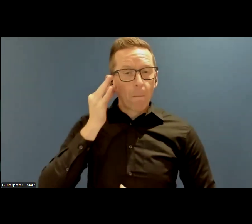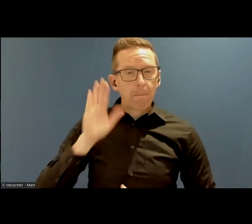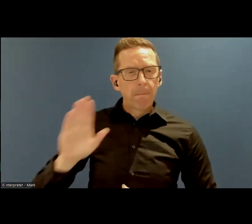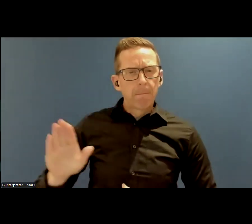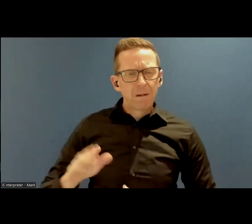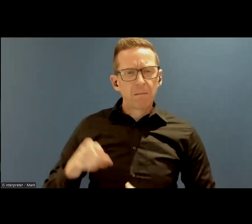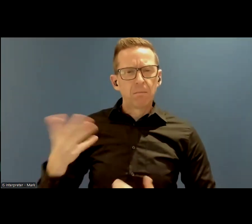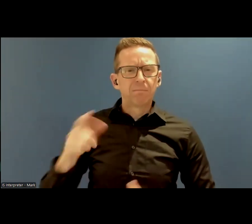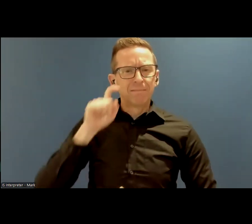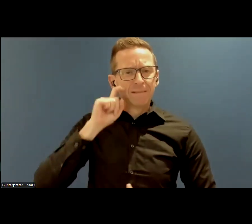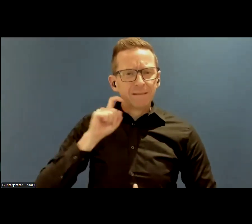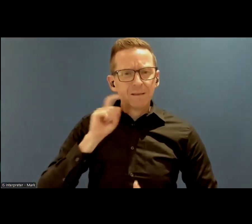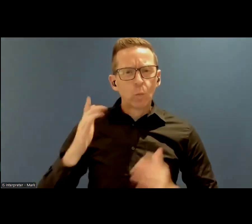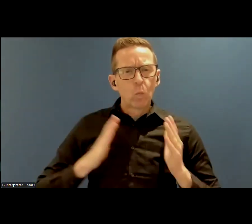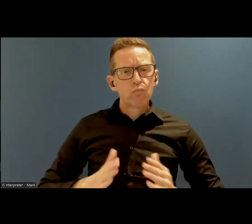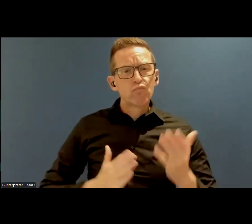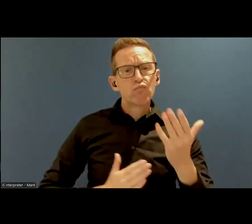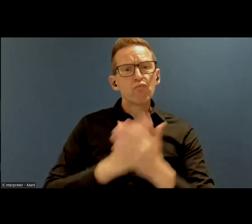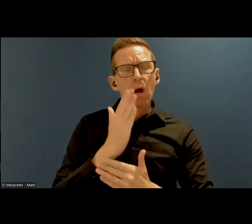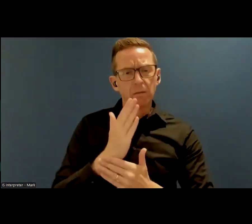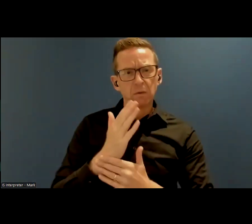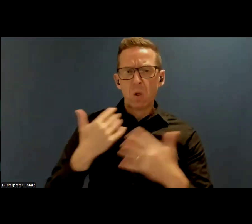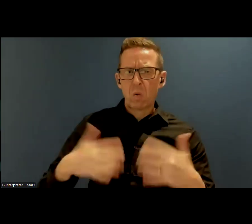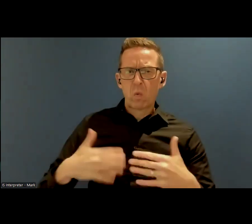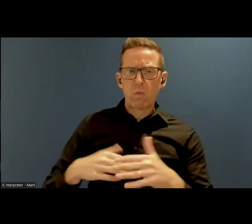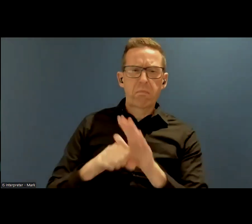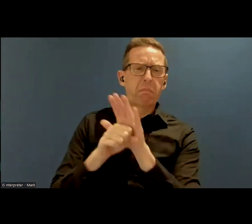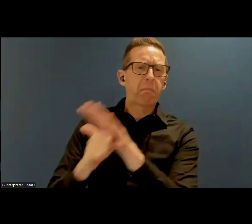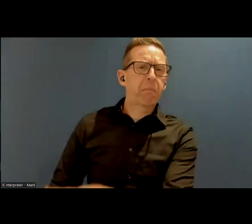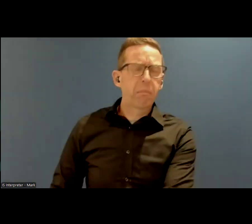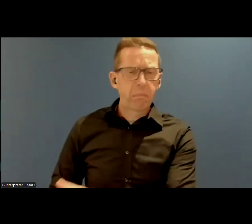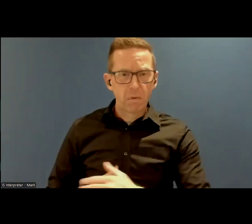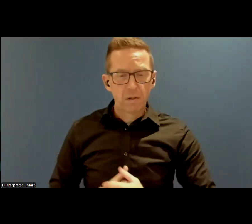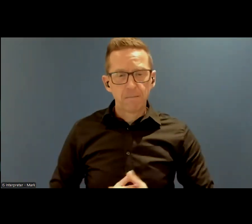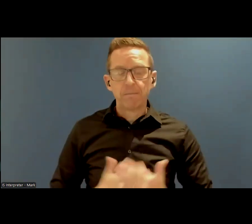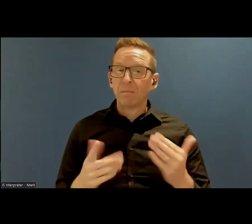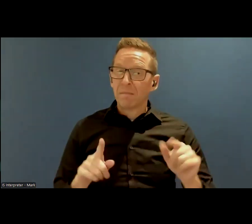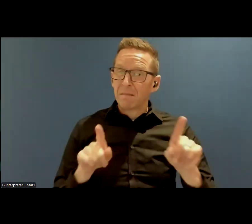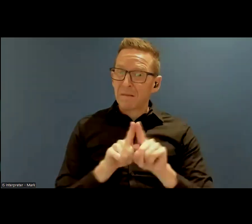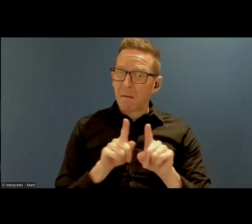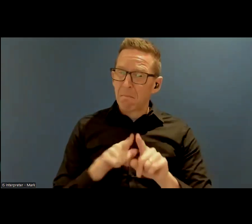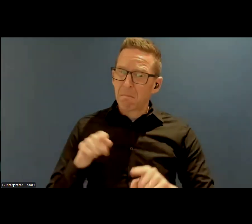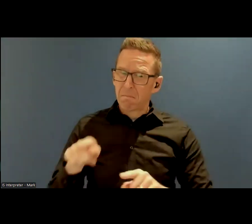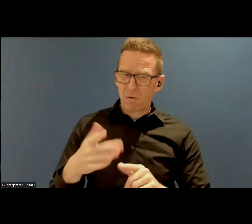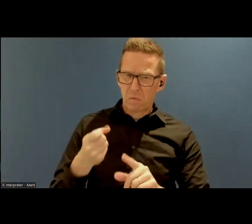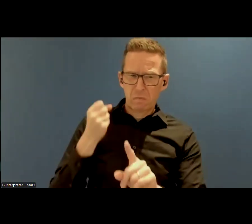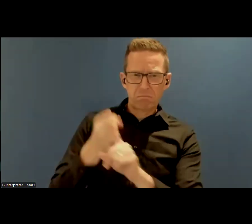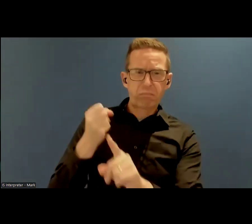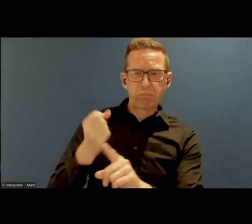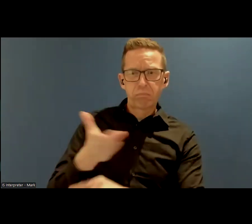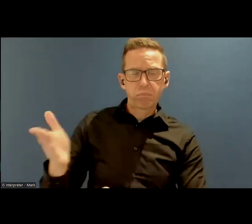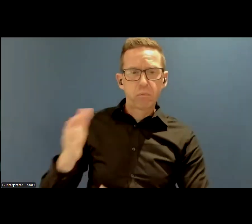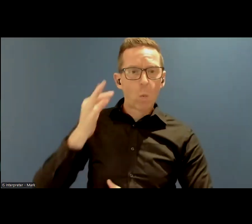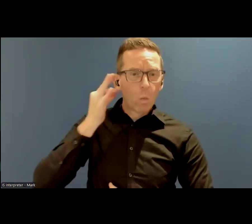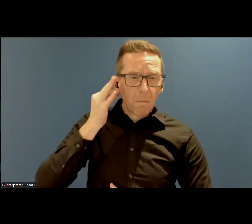severely backlashed in the region. And of course, this will severely impact on the rights of women and girls with